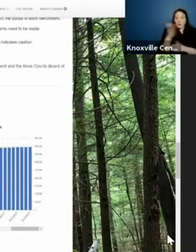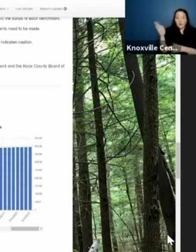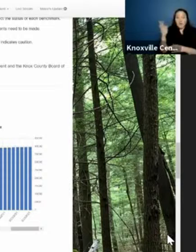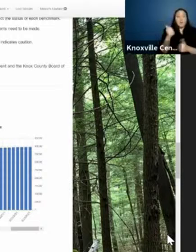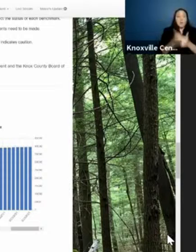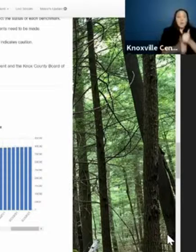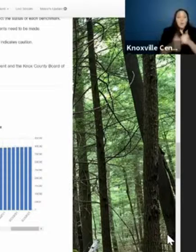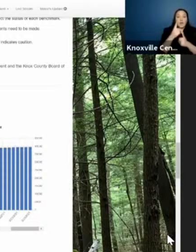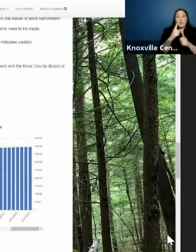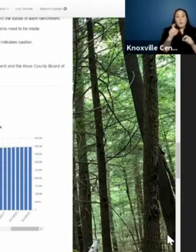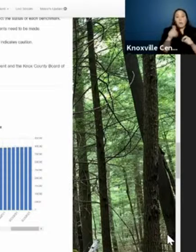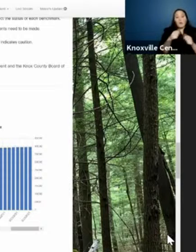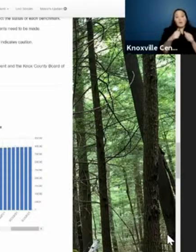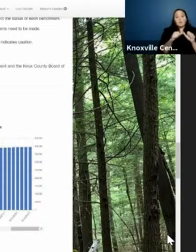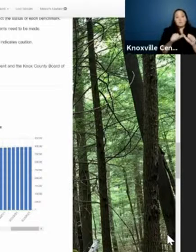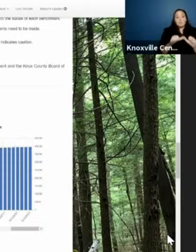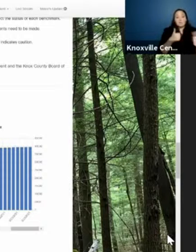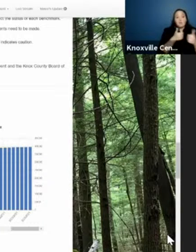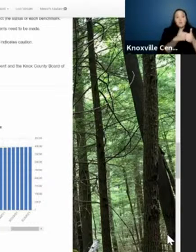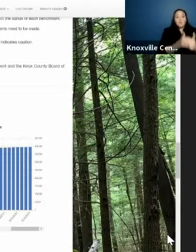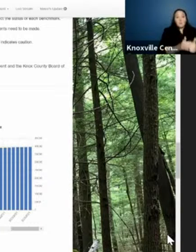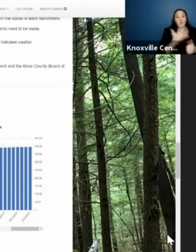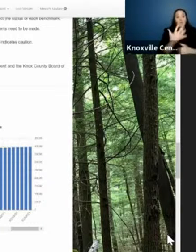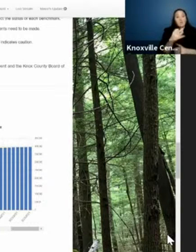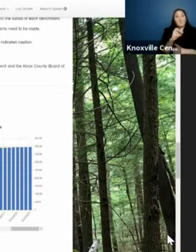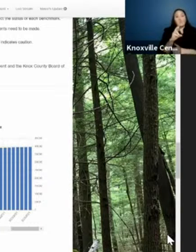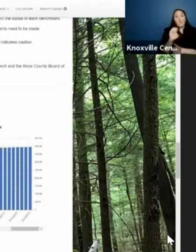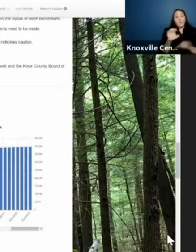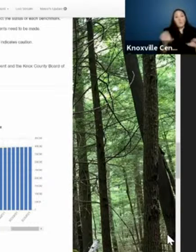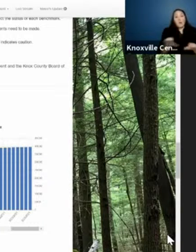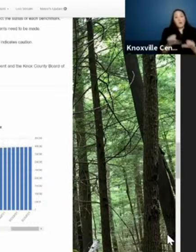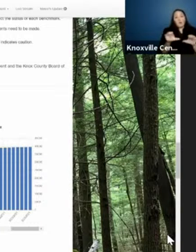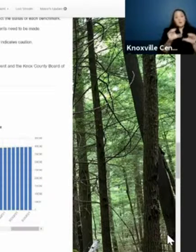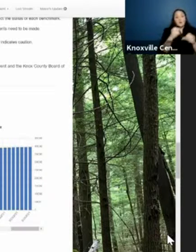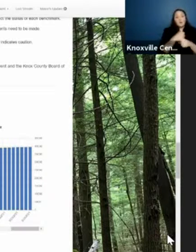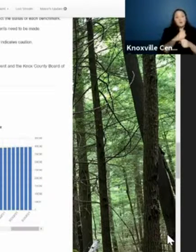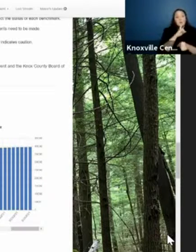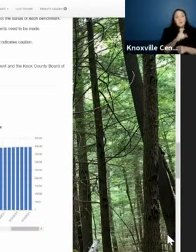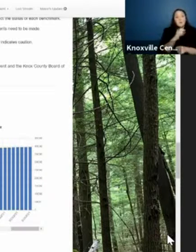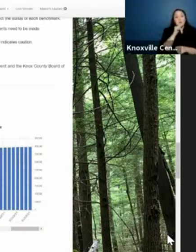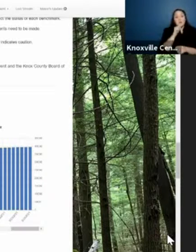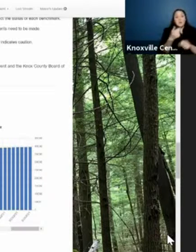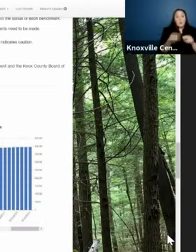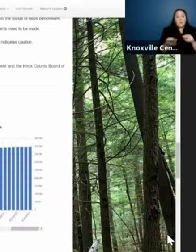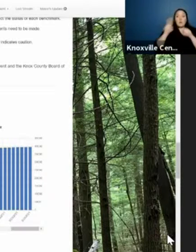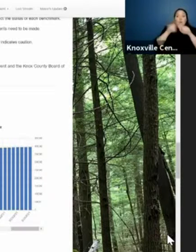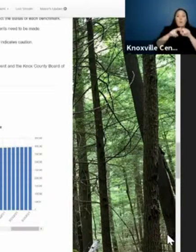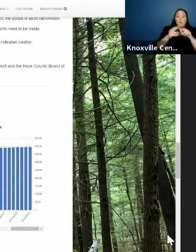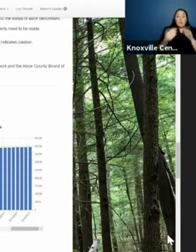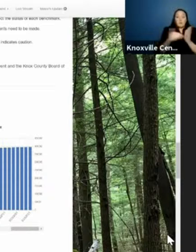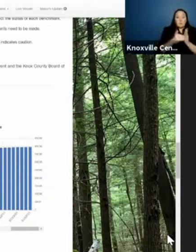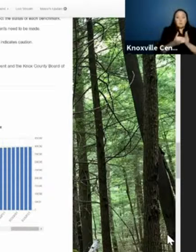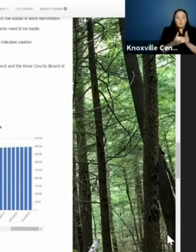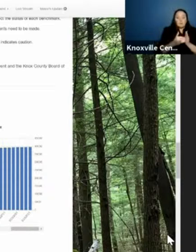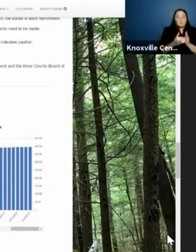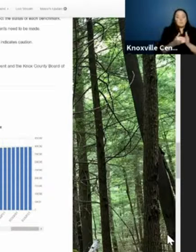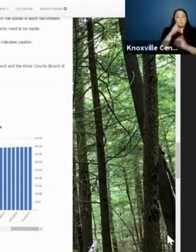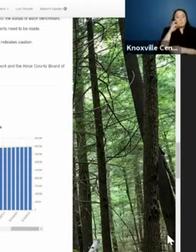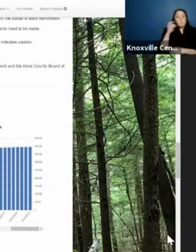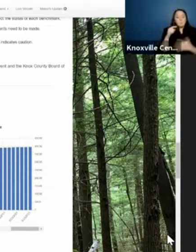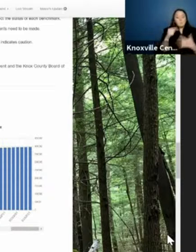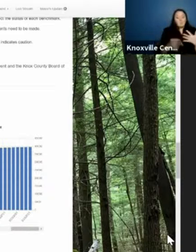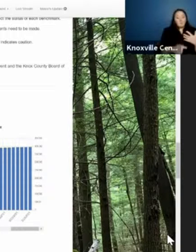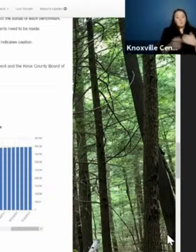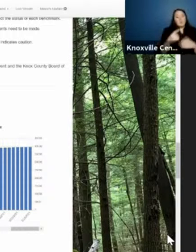must continue to practice the 5 core actions to ensure that our case count doesn't see another upward climb. Because of these factors,